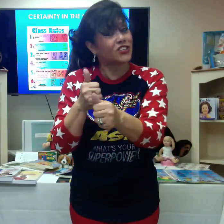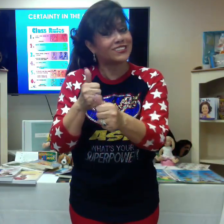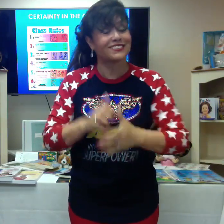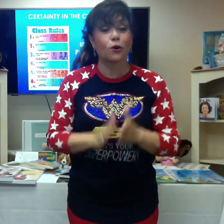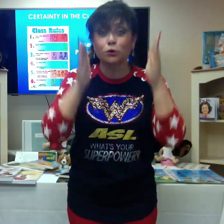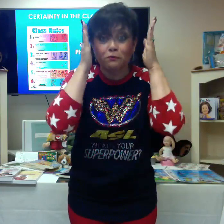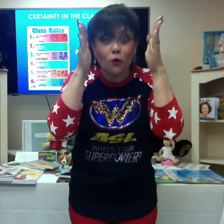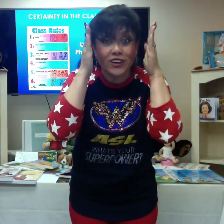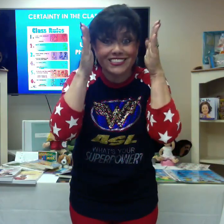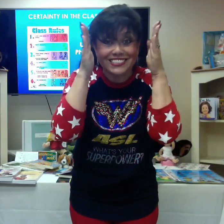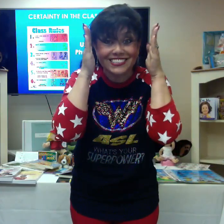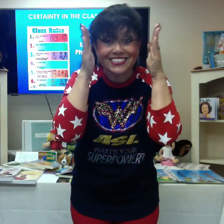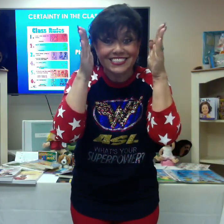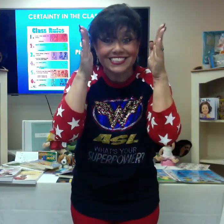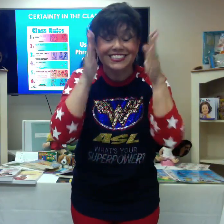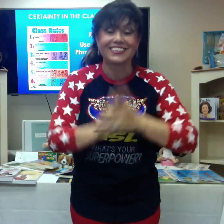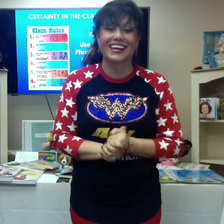direction or focus, right?